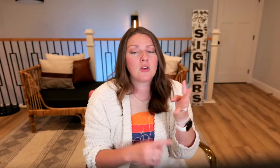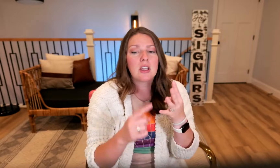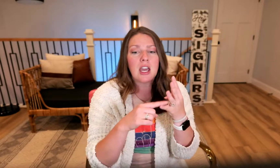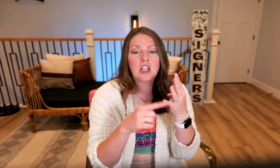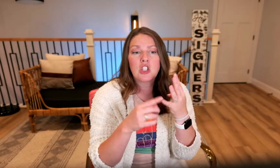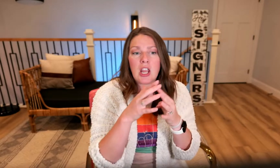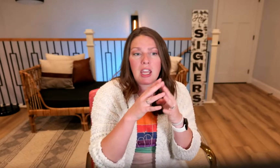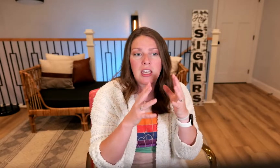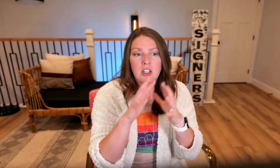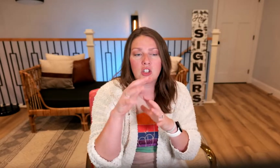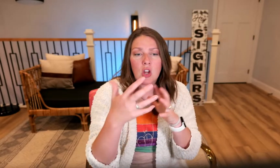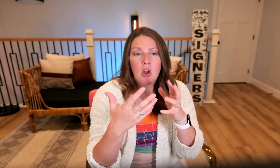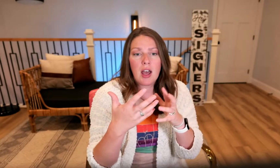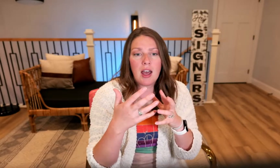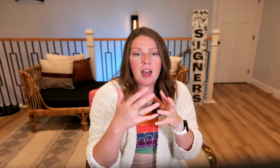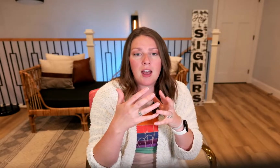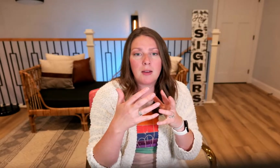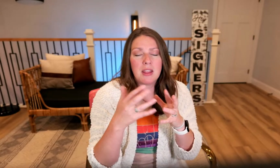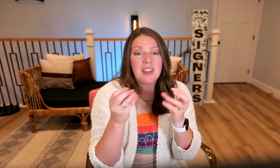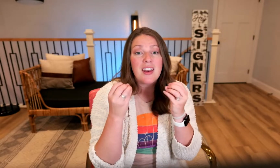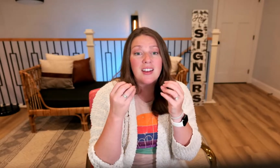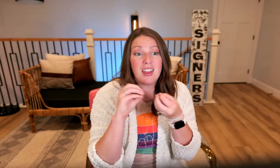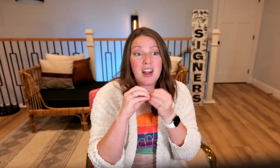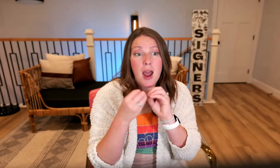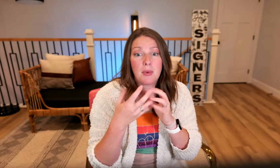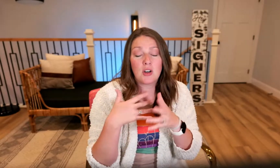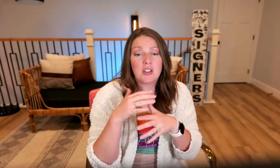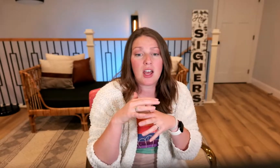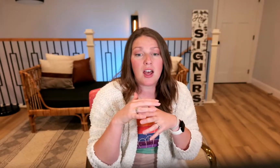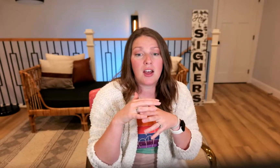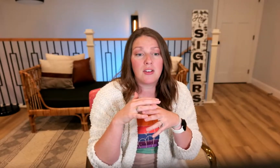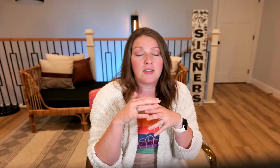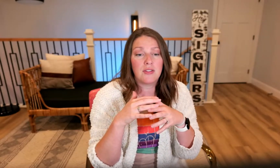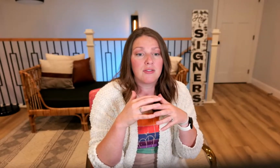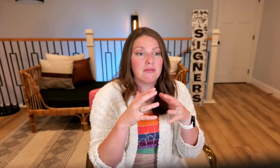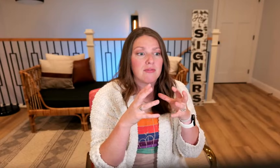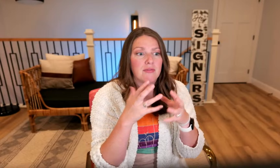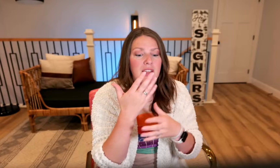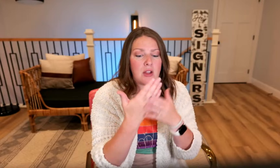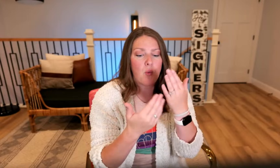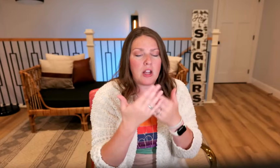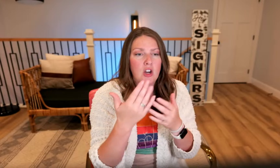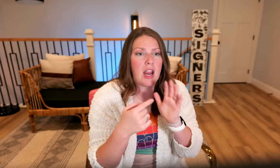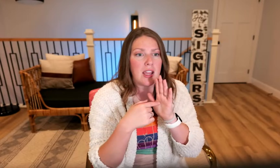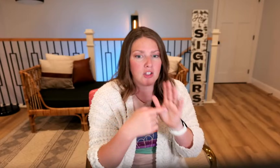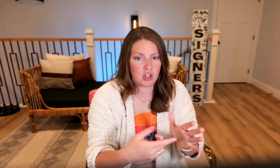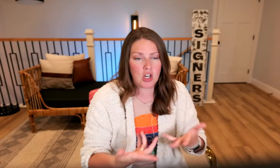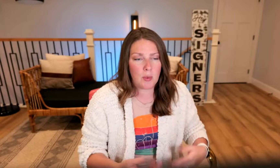can kind of change the numbers of like what your hands are showing.